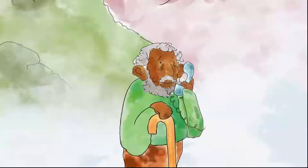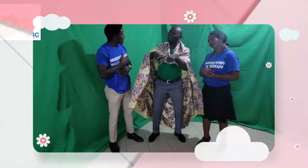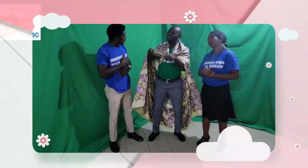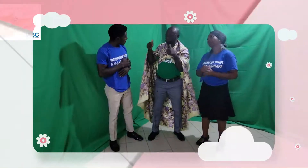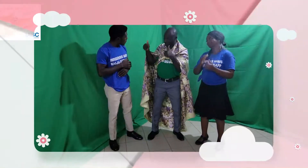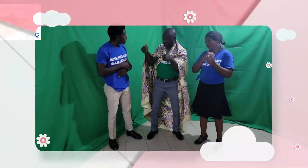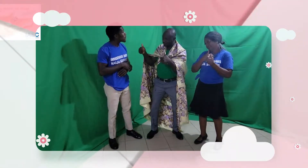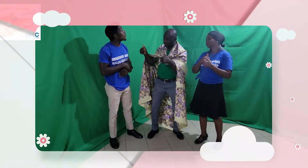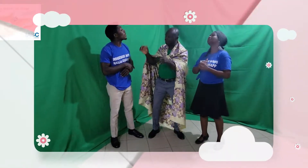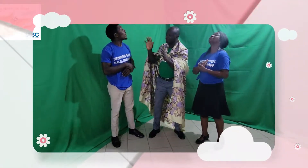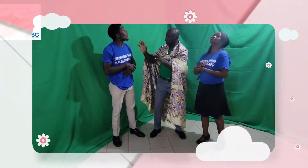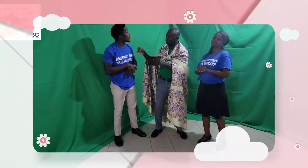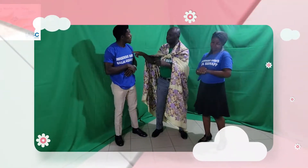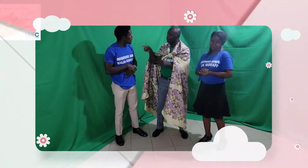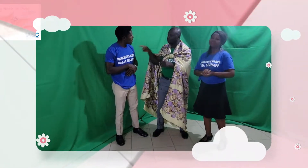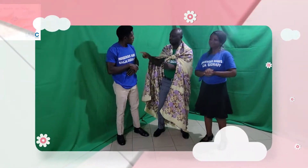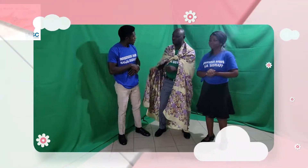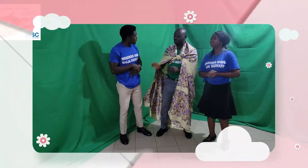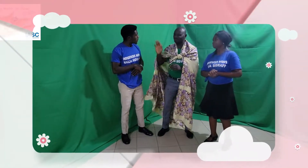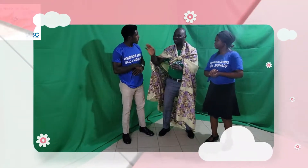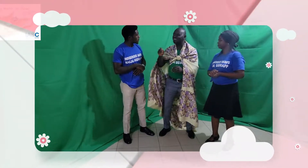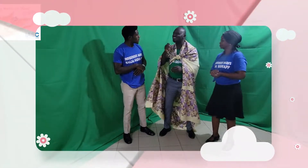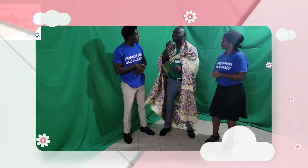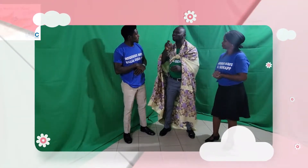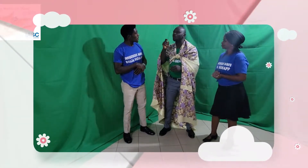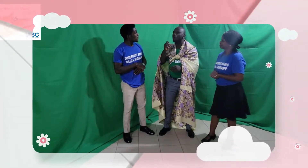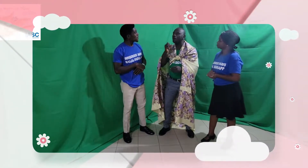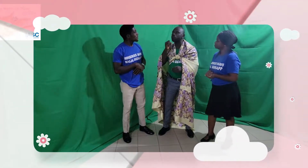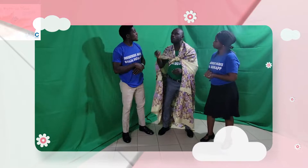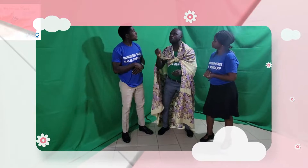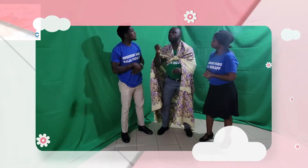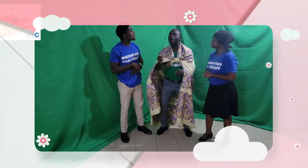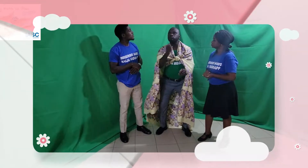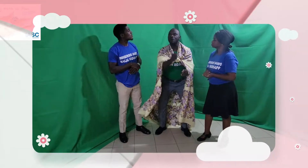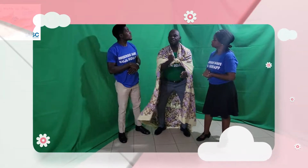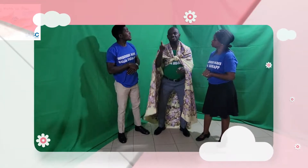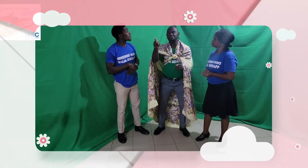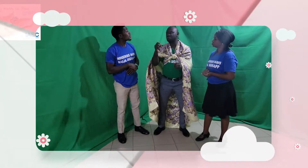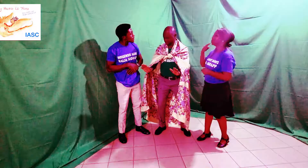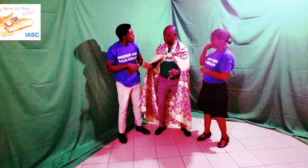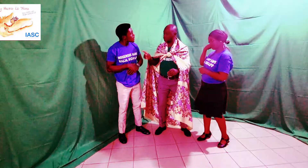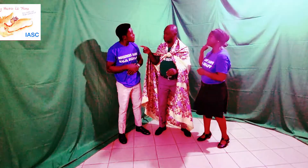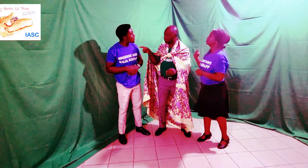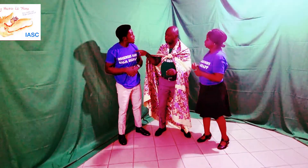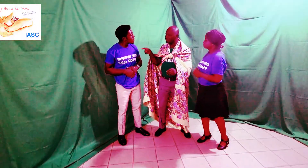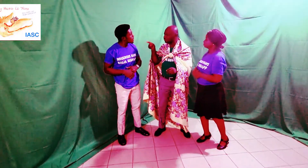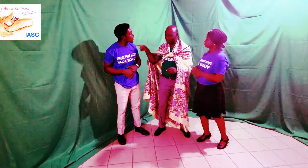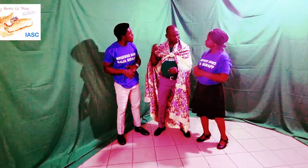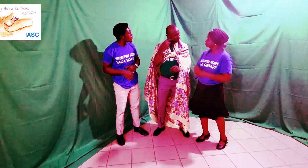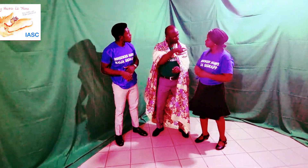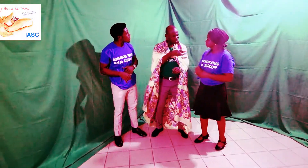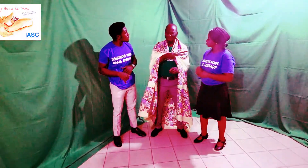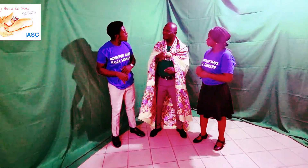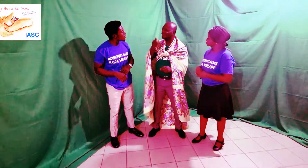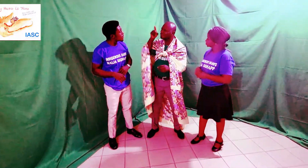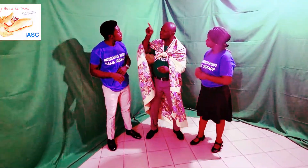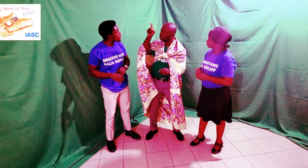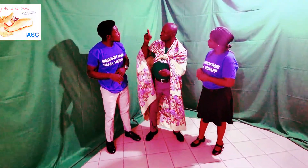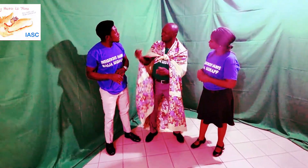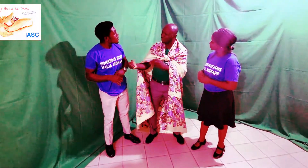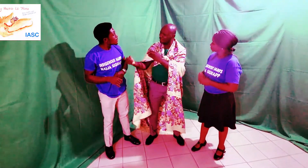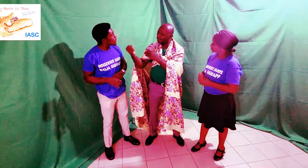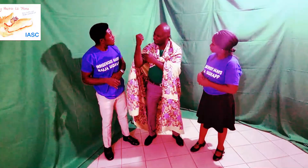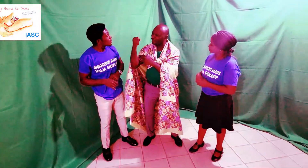said Ariel. "It shows how much we care. Would it make you feel better to